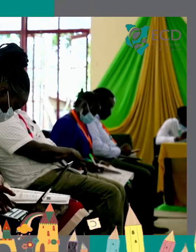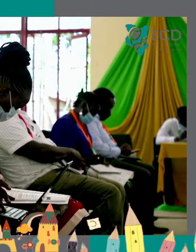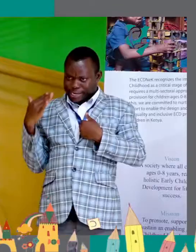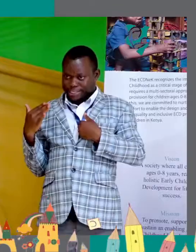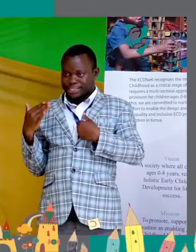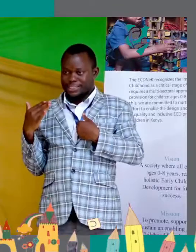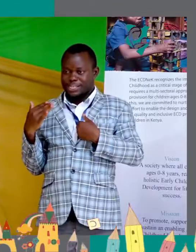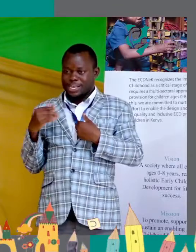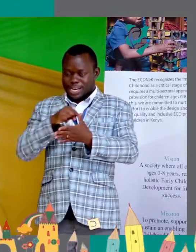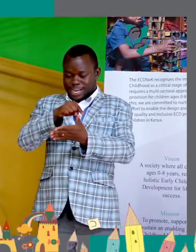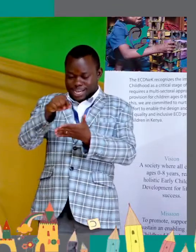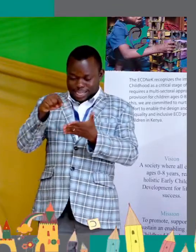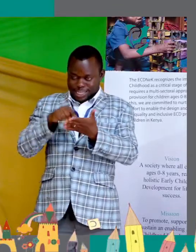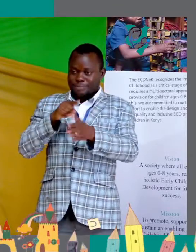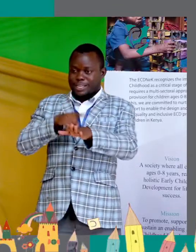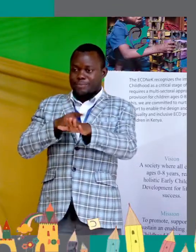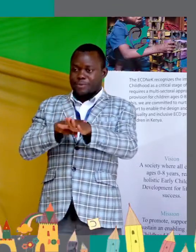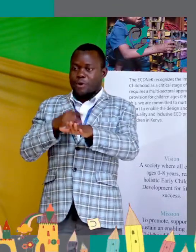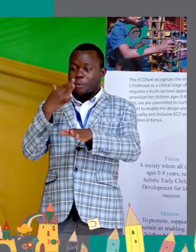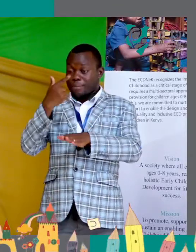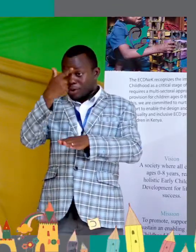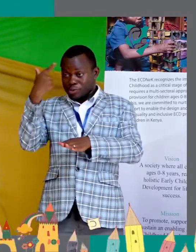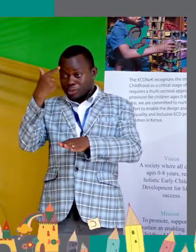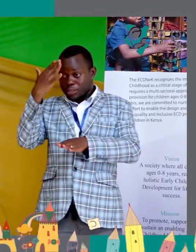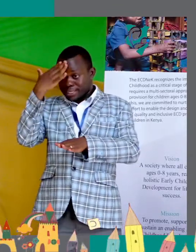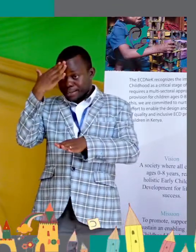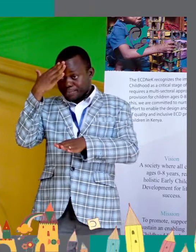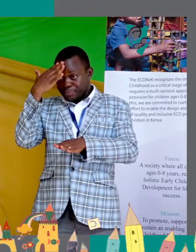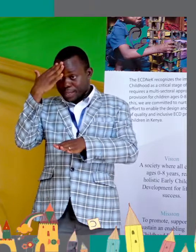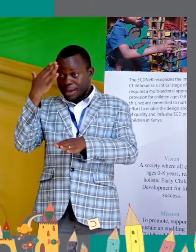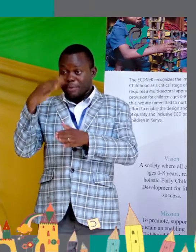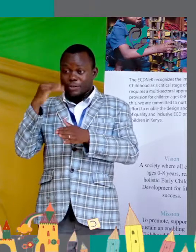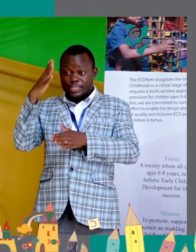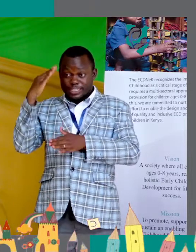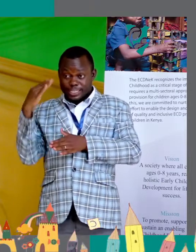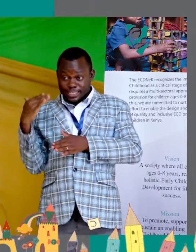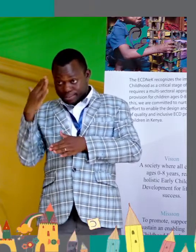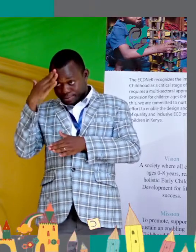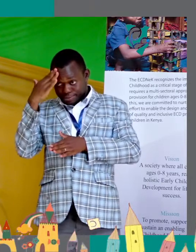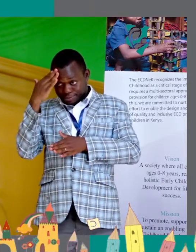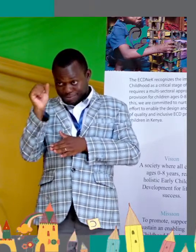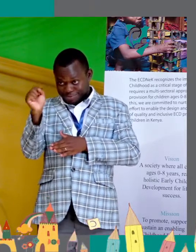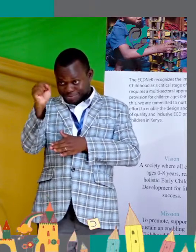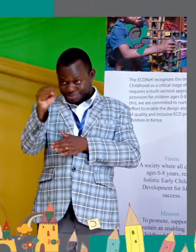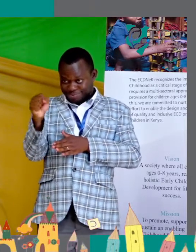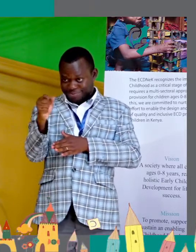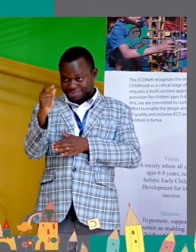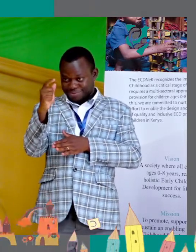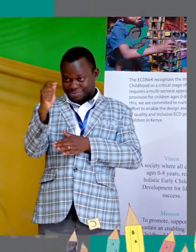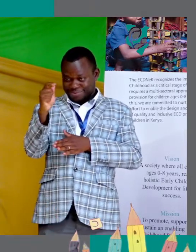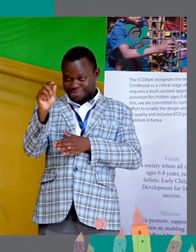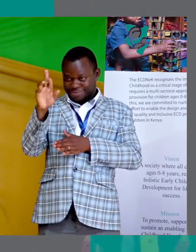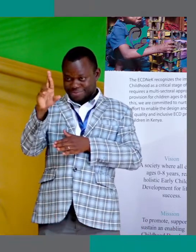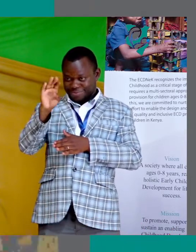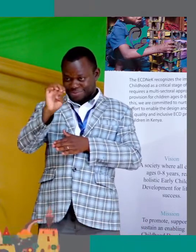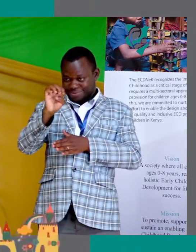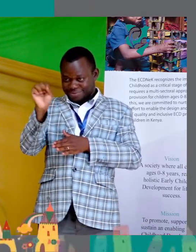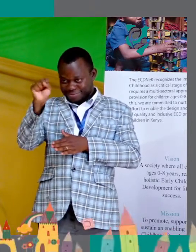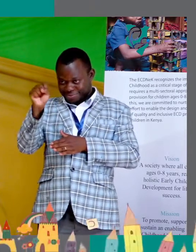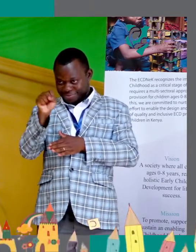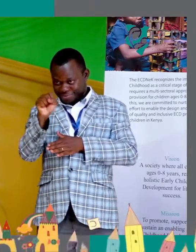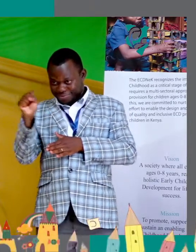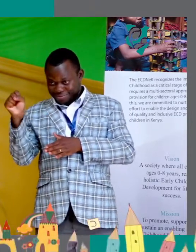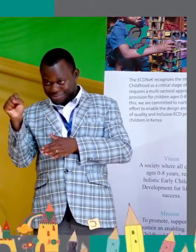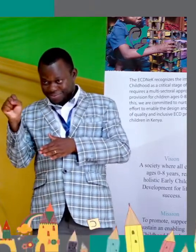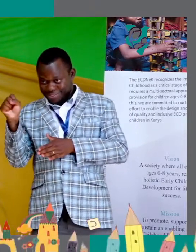time. And we can't underestimate the effect of toxic stress, the brain development of our young children. So now, as part, we have been working